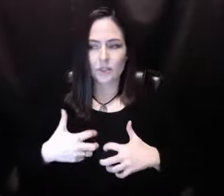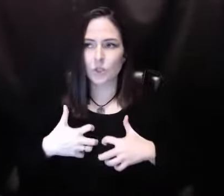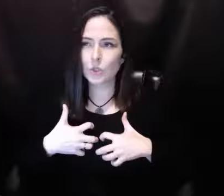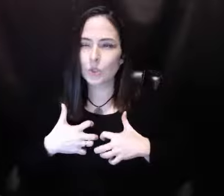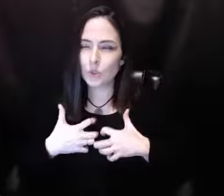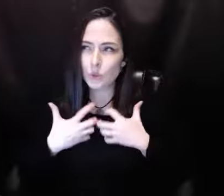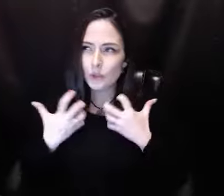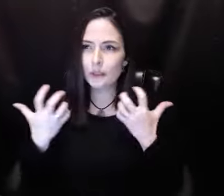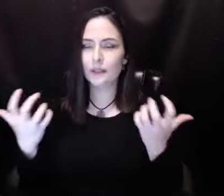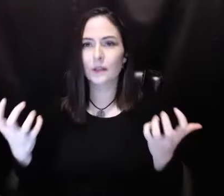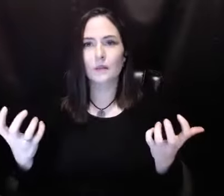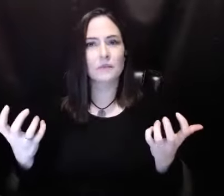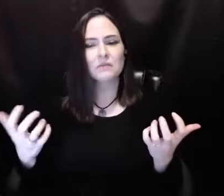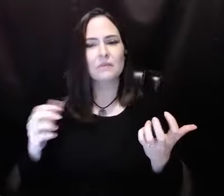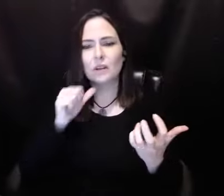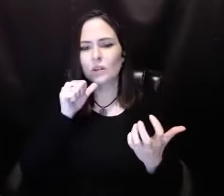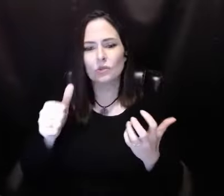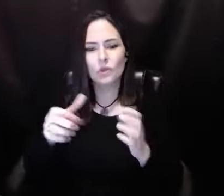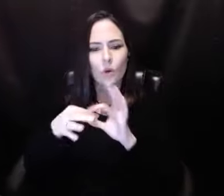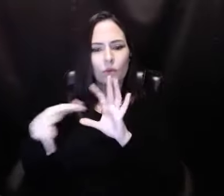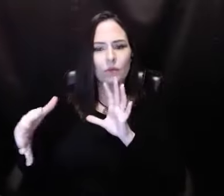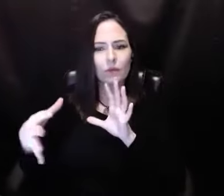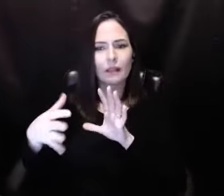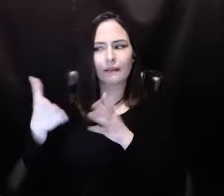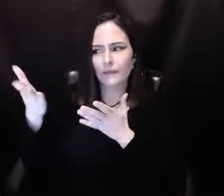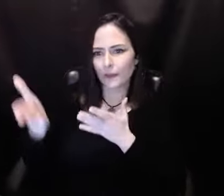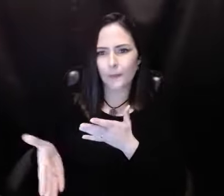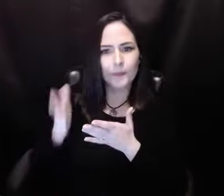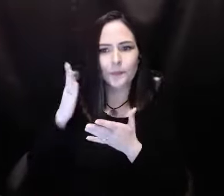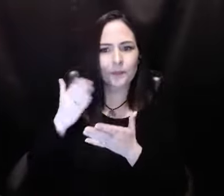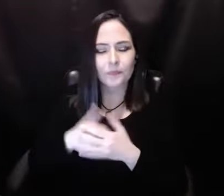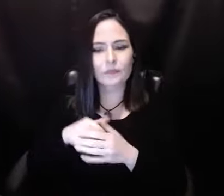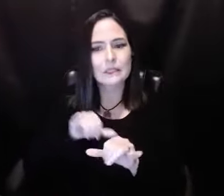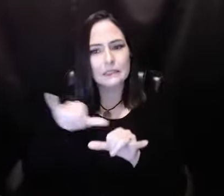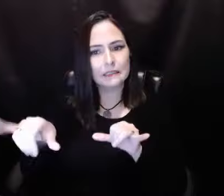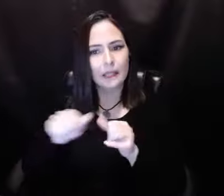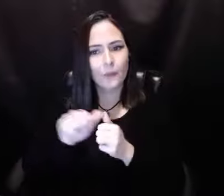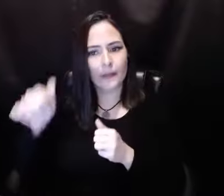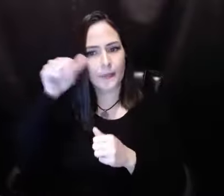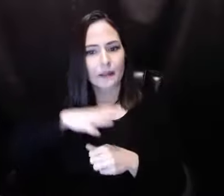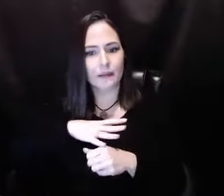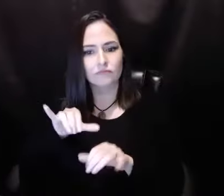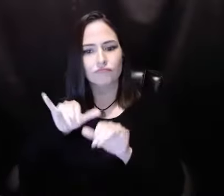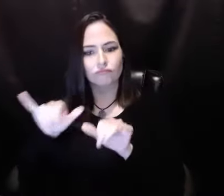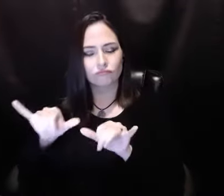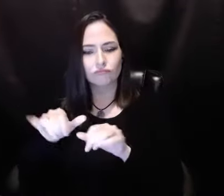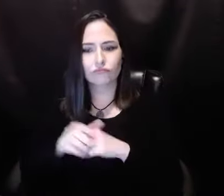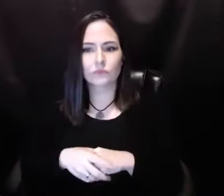Everything in me screamed, don't leave. Stay, stay with